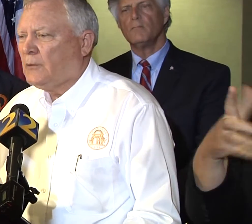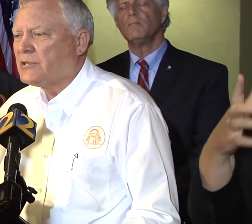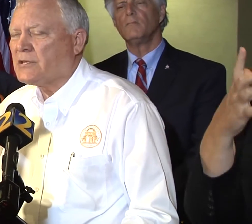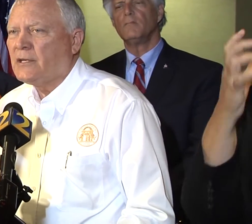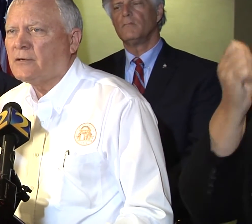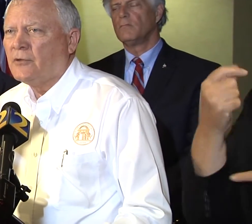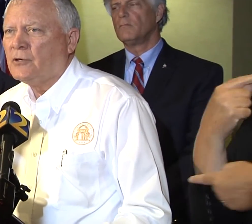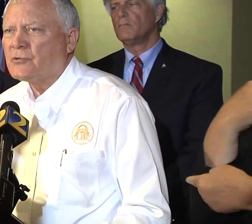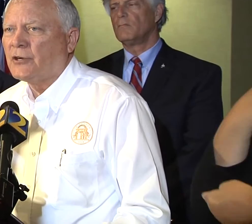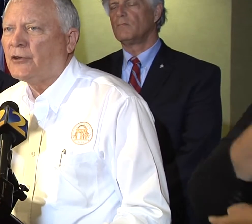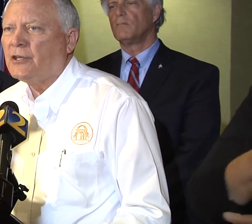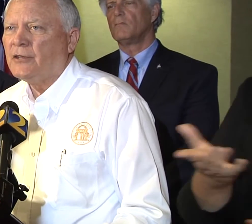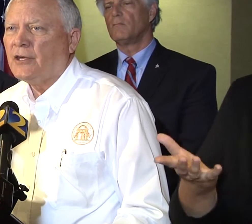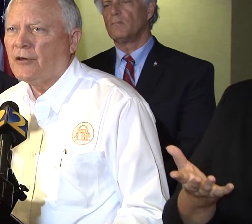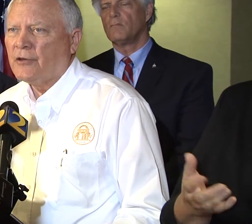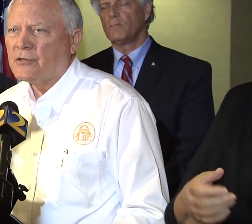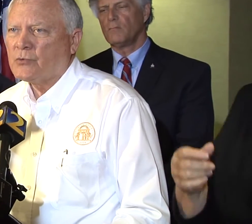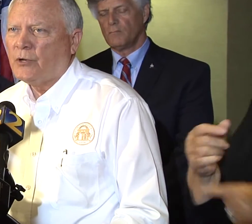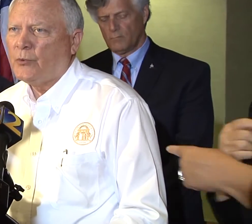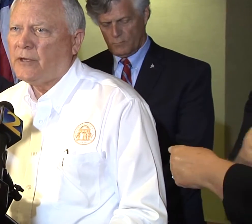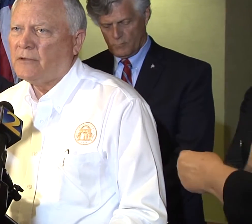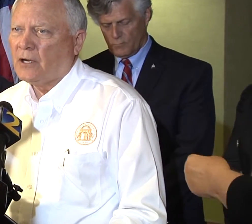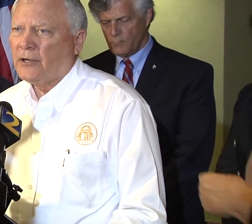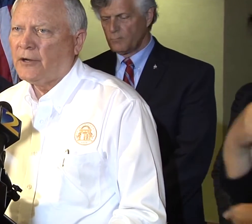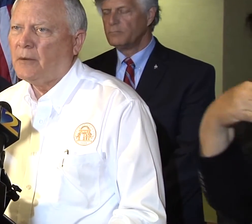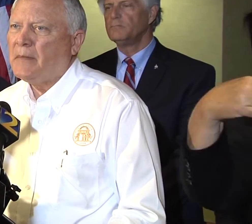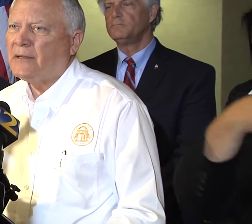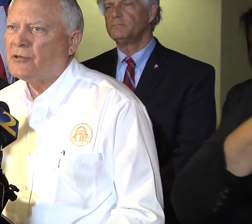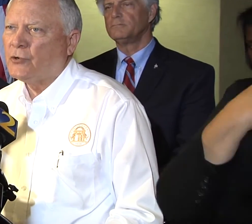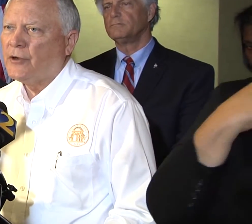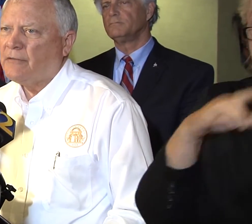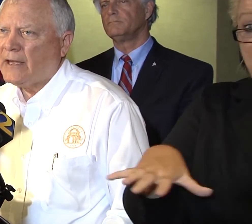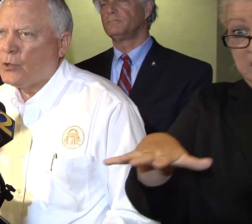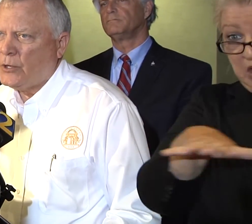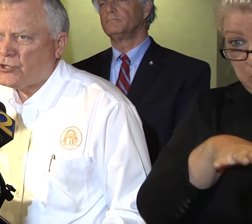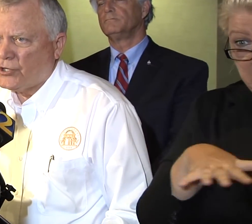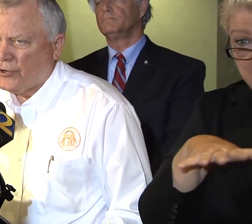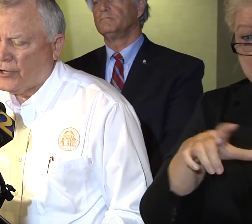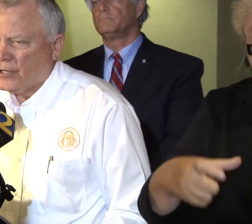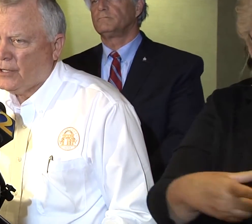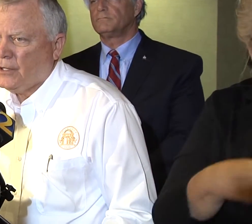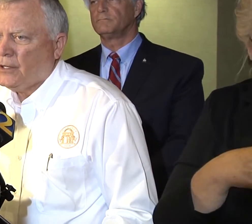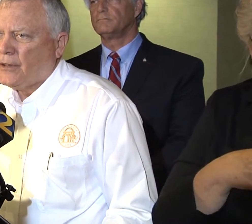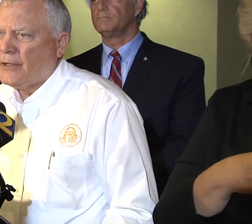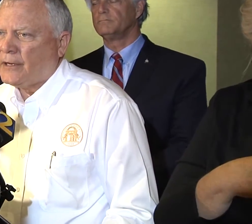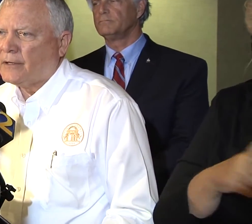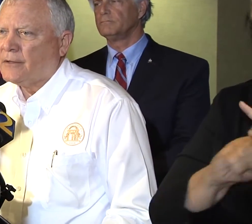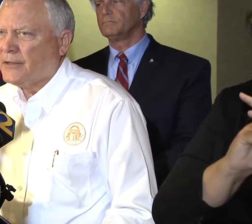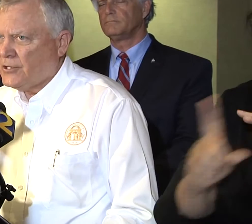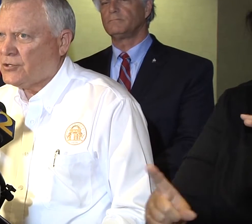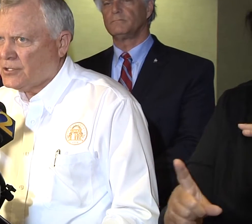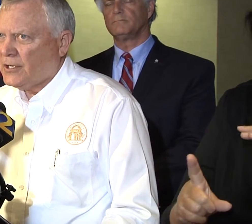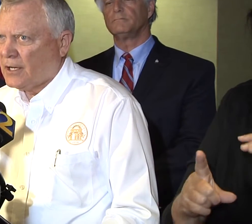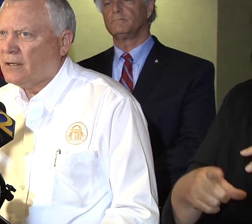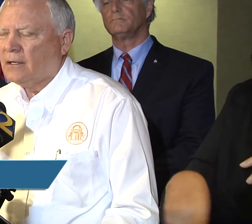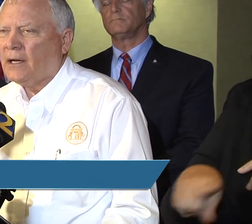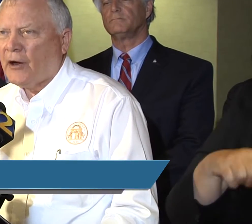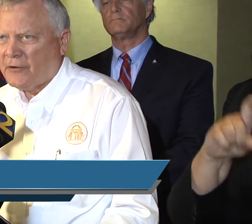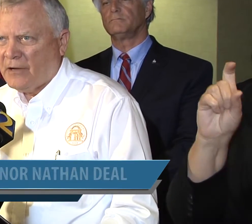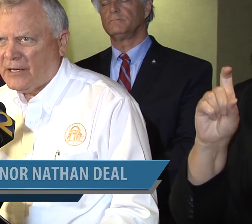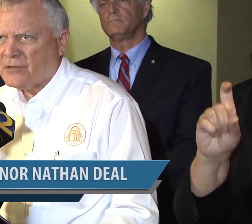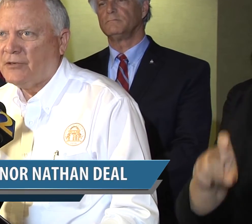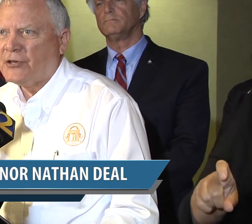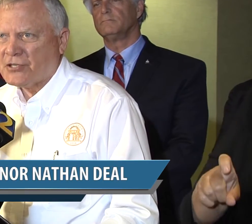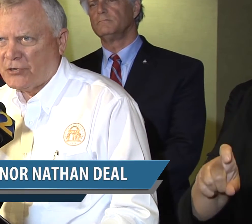Well, I would say to those that are in the areas where we have declared it a mandatory evacuation area that they should take